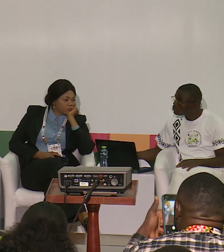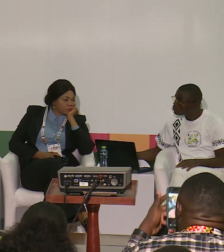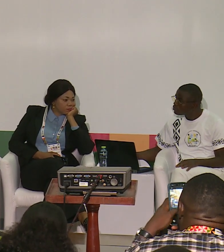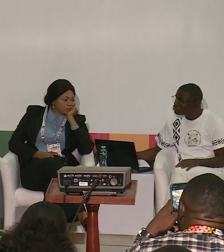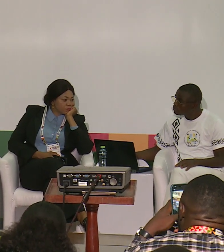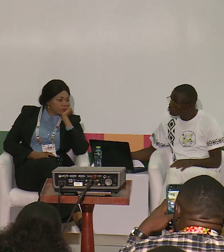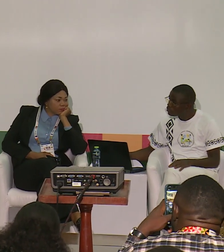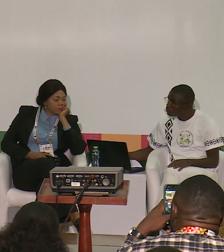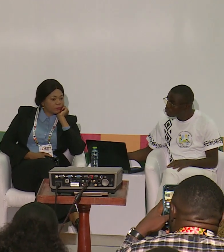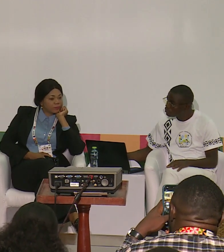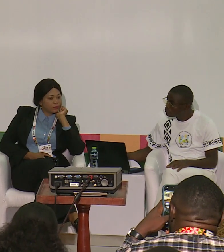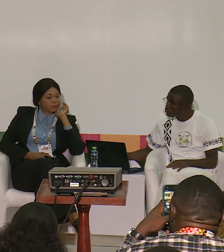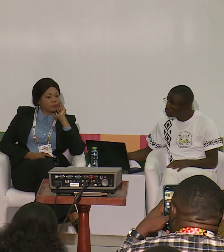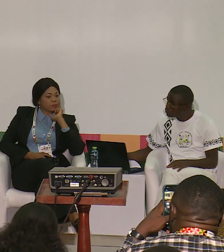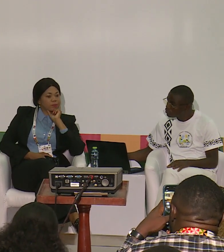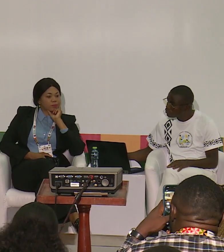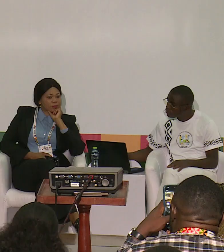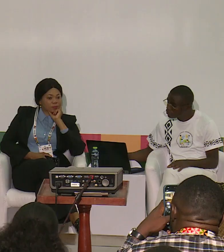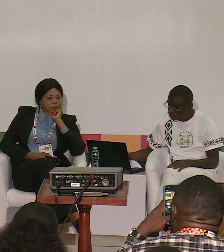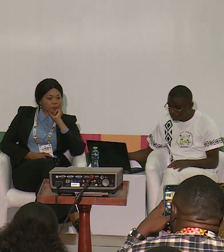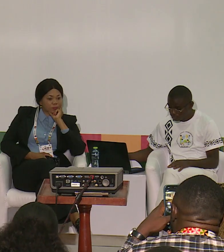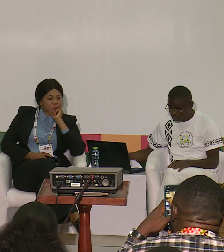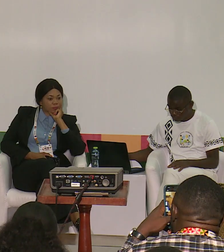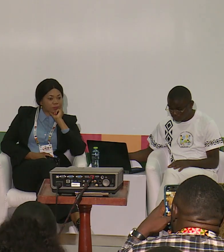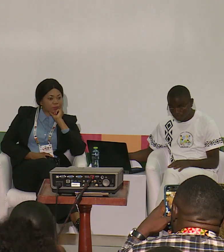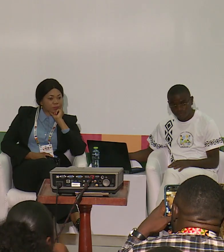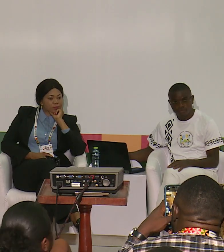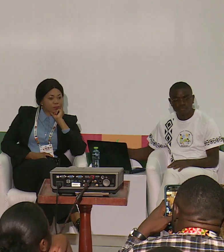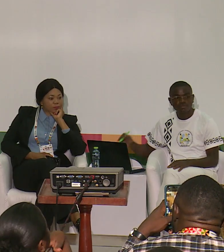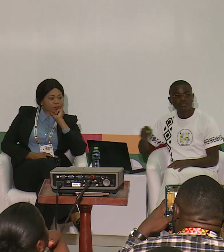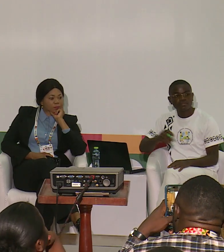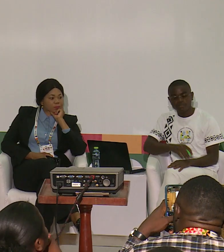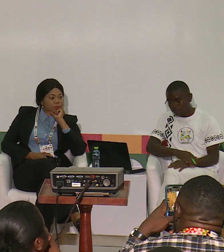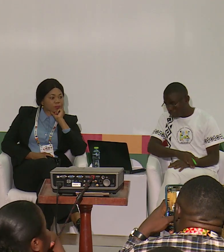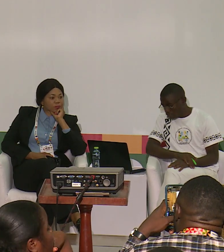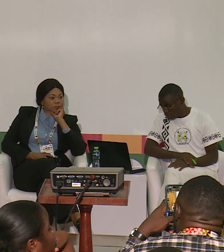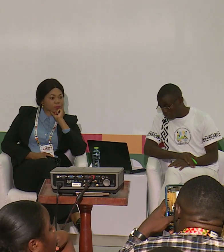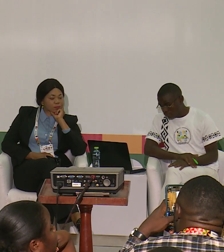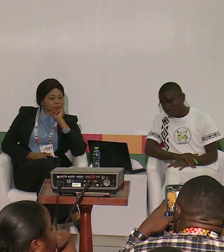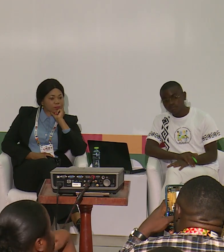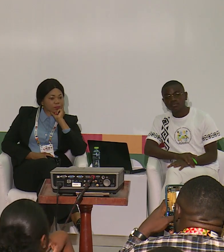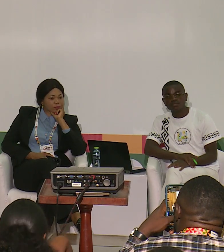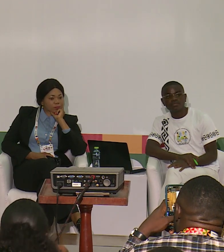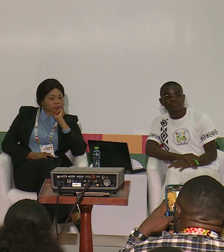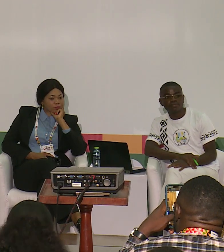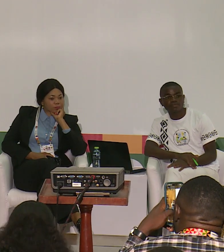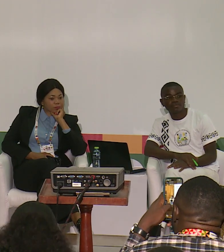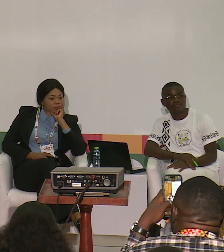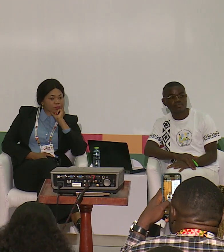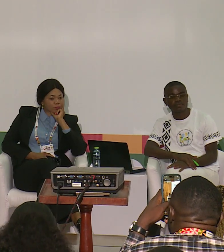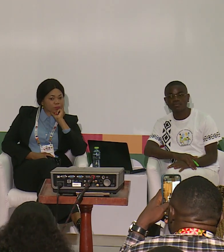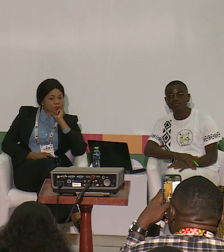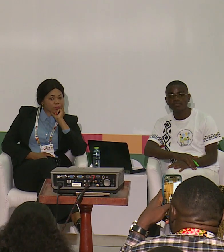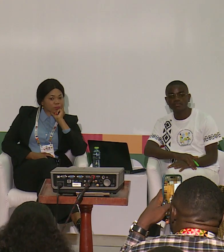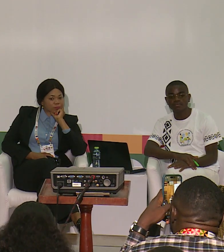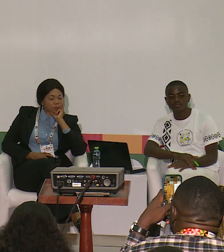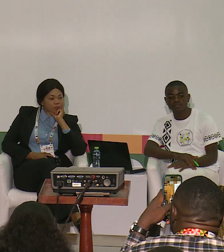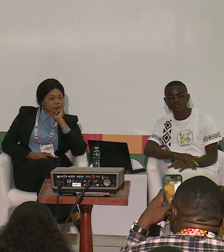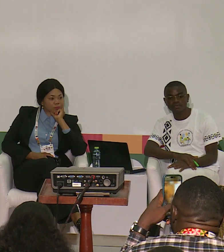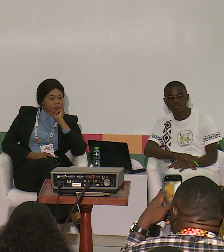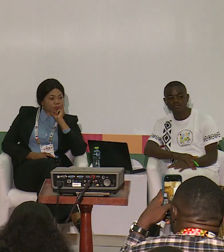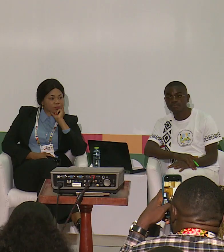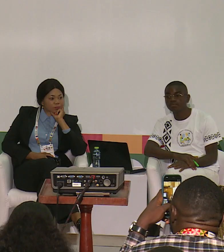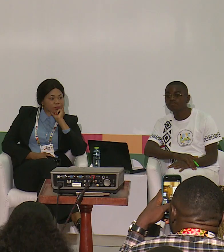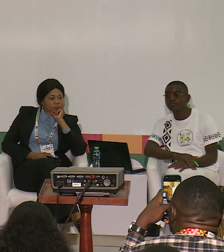and shared. We did that with UNICEF, so it's in. And for those experiencing GBV at home, yes, we also